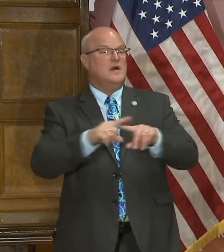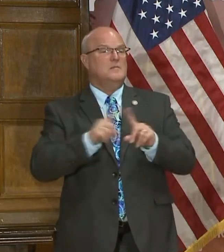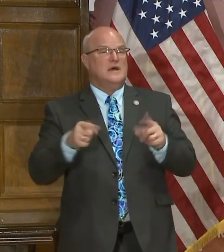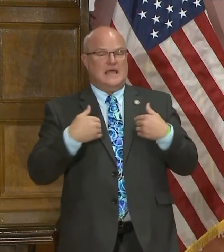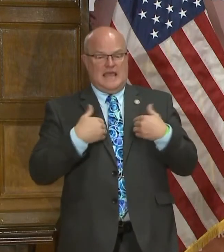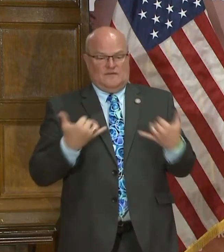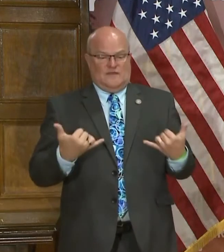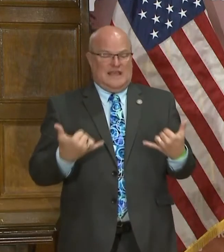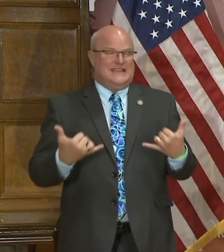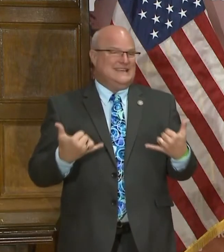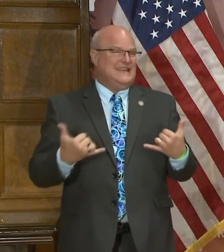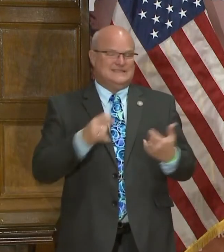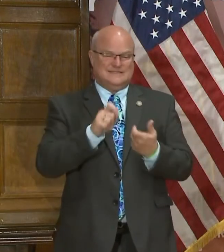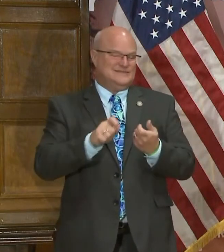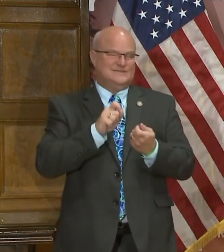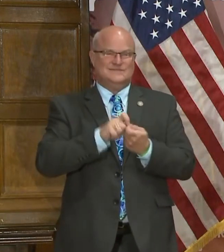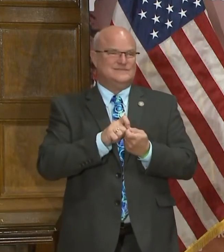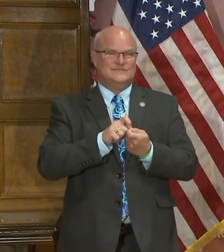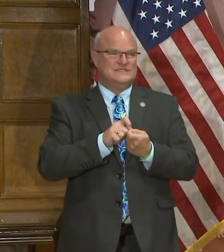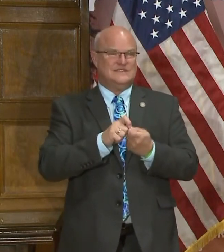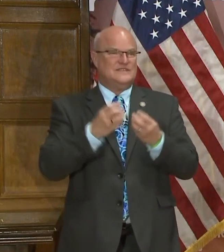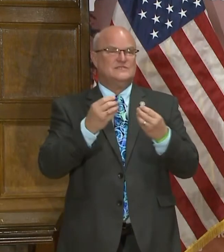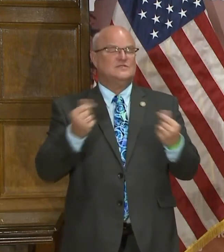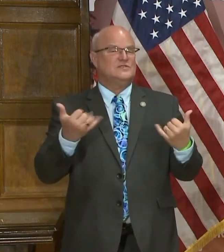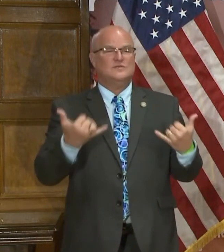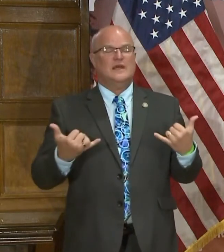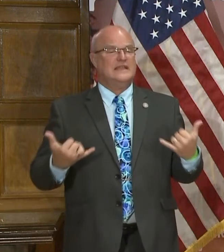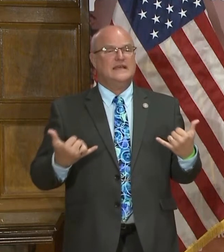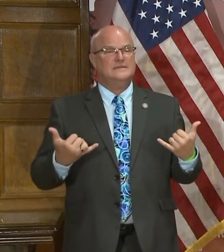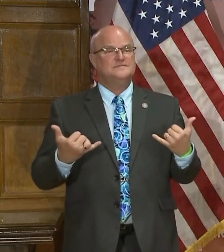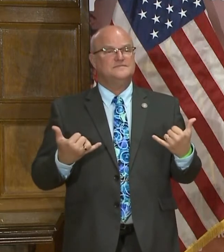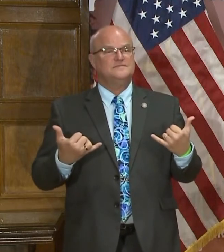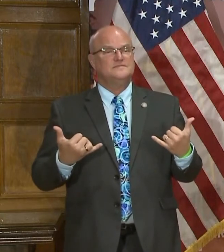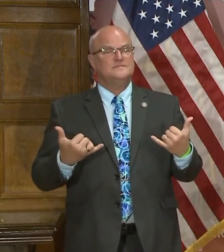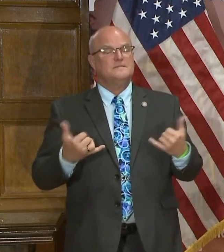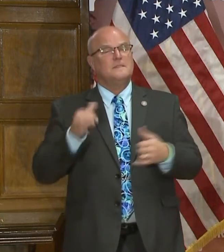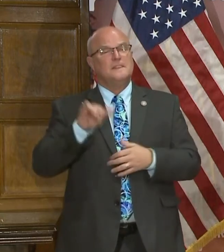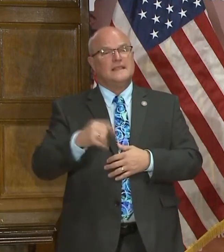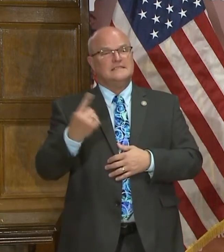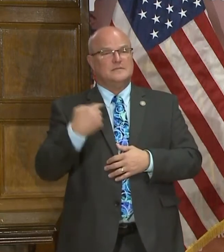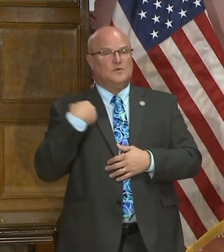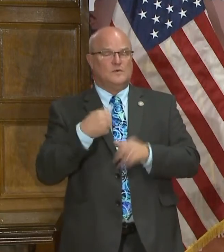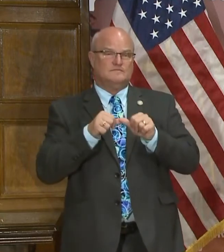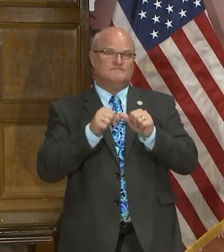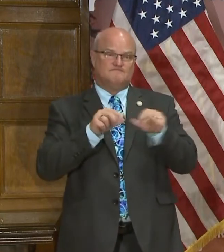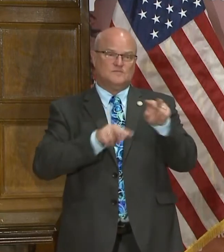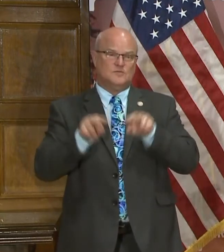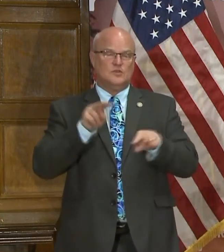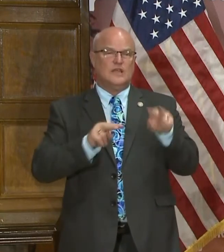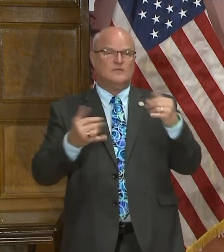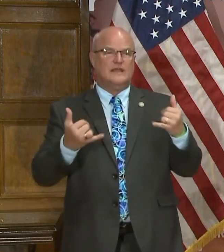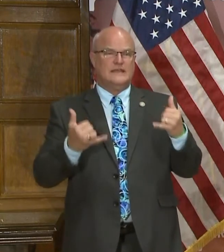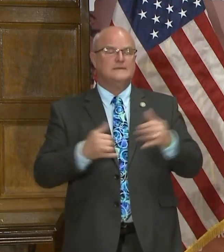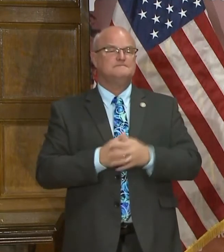don't have any specific solution right now. That's something we're continuing to look at.